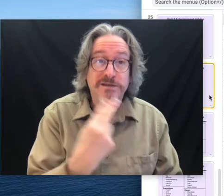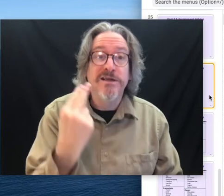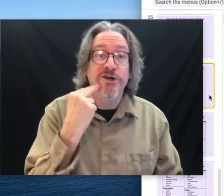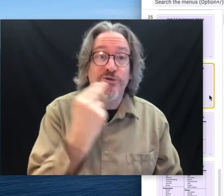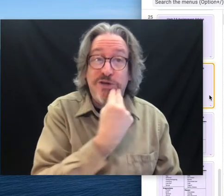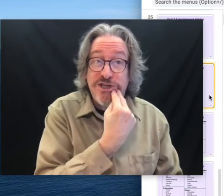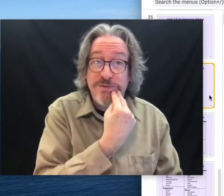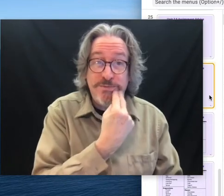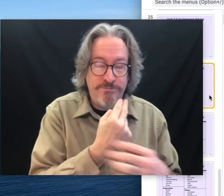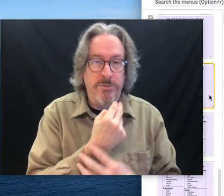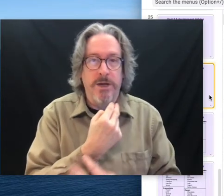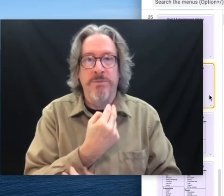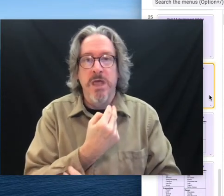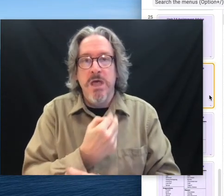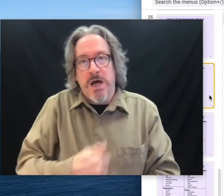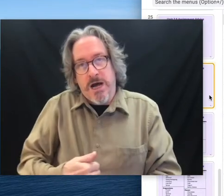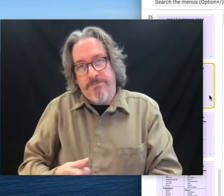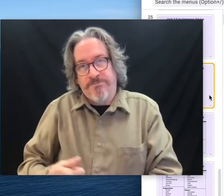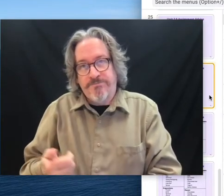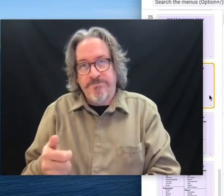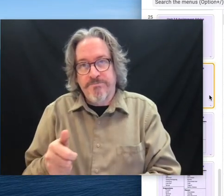restaurant nutrition. Okay.